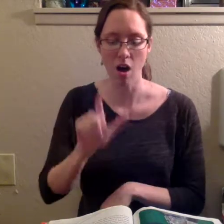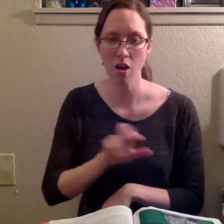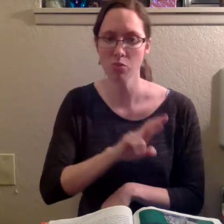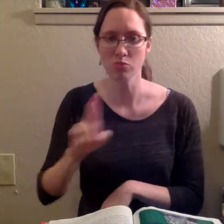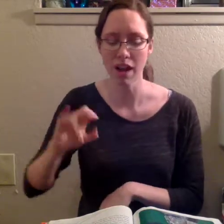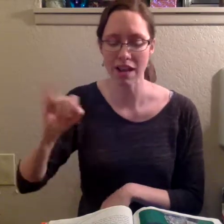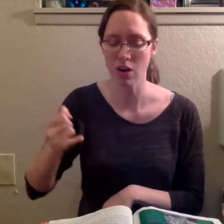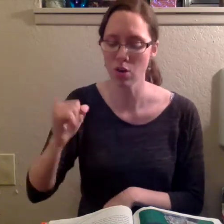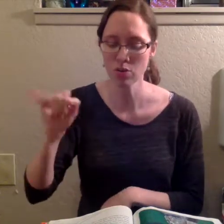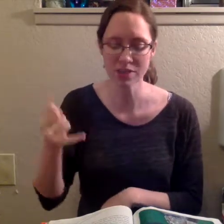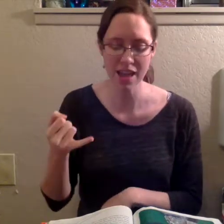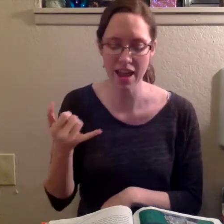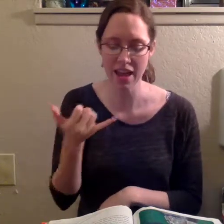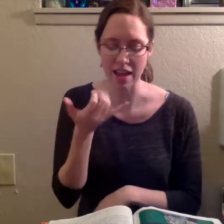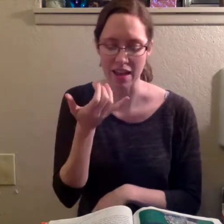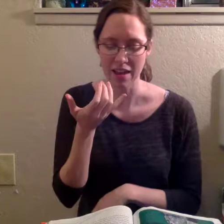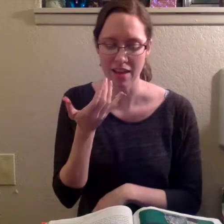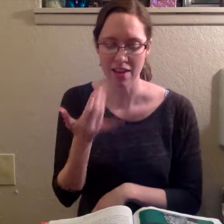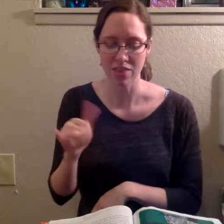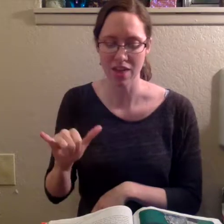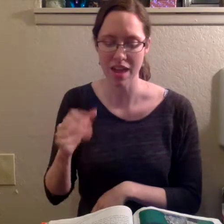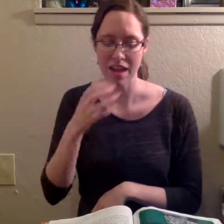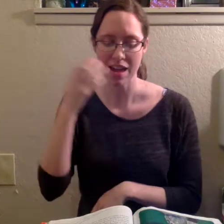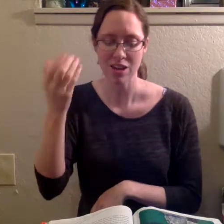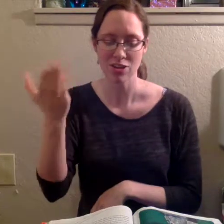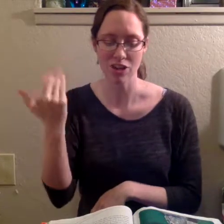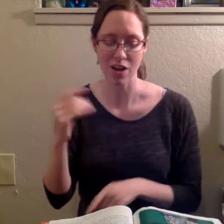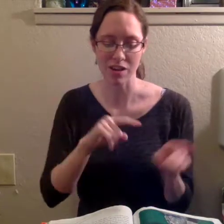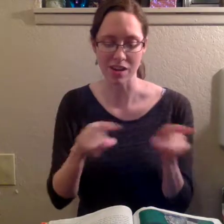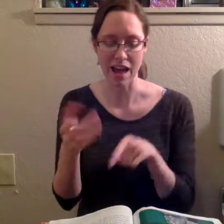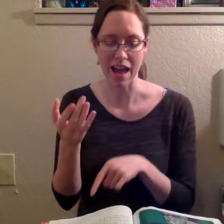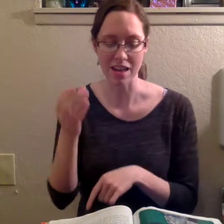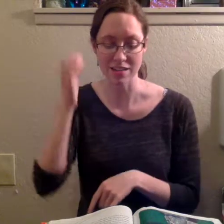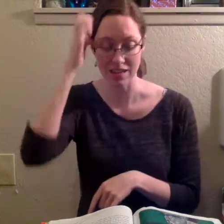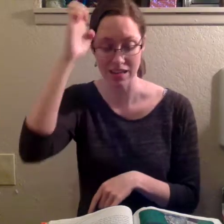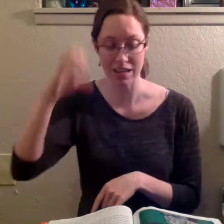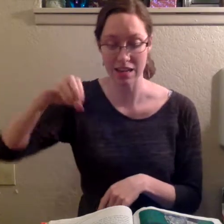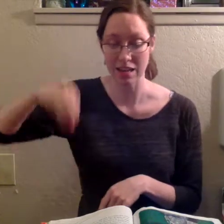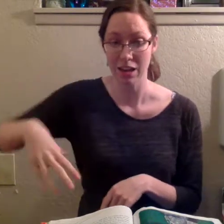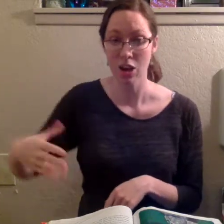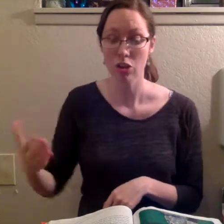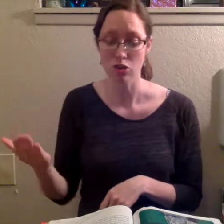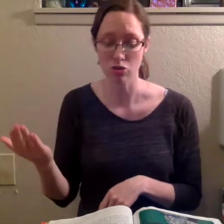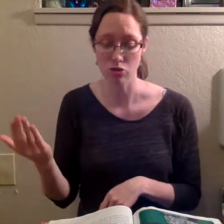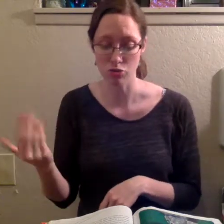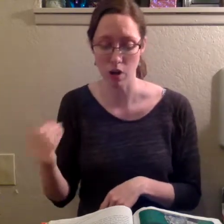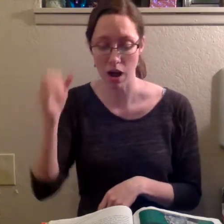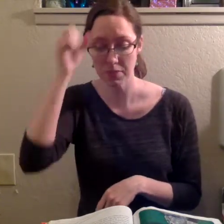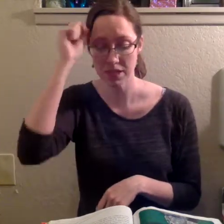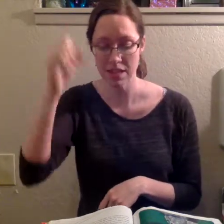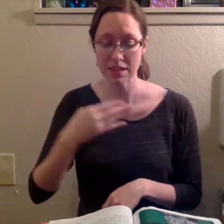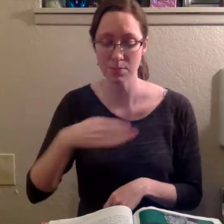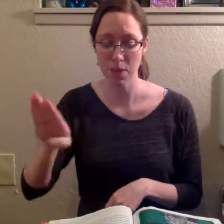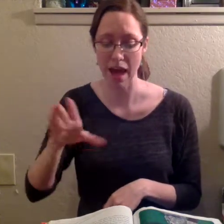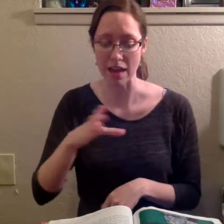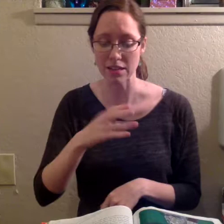"All right, Jose!" they shouted as he dropped his bat